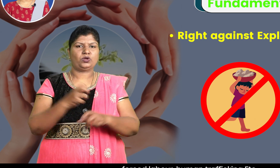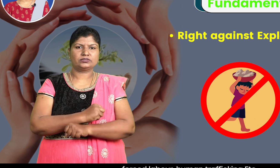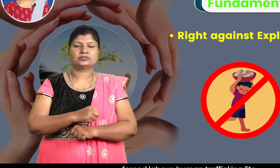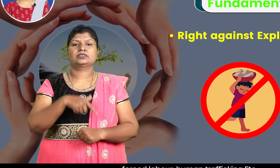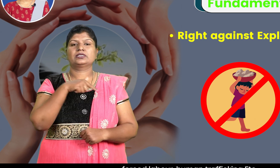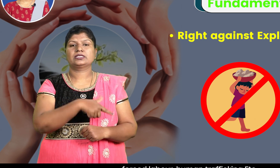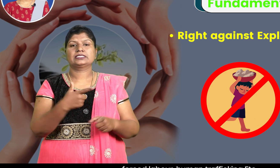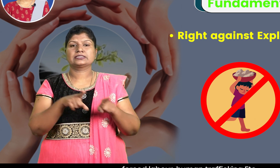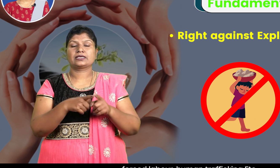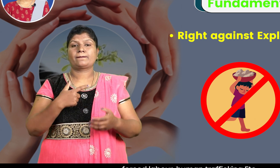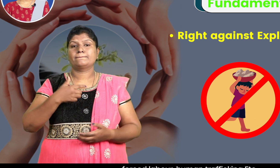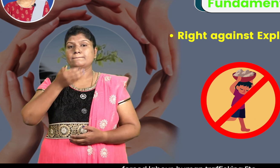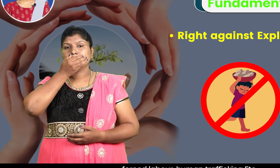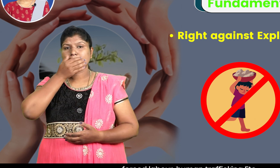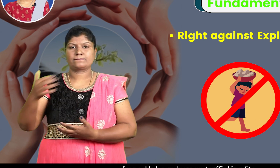etc.